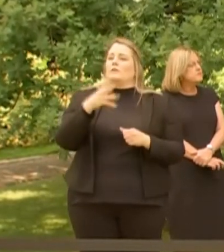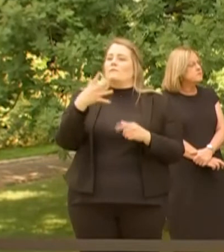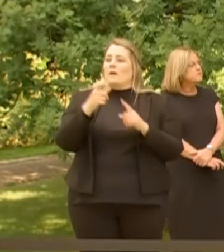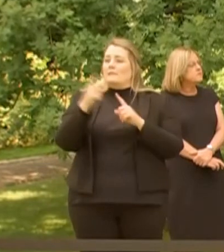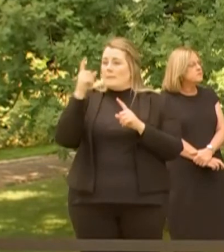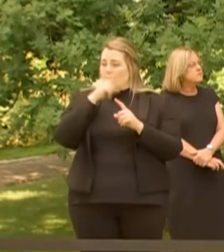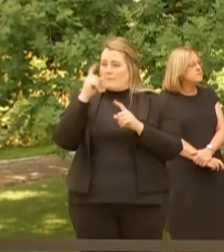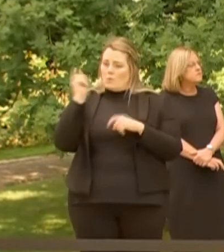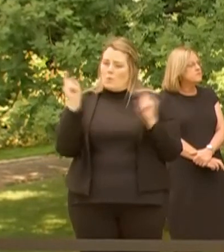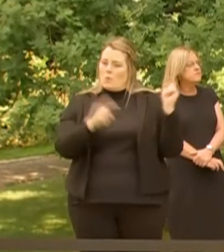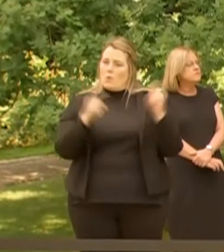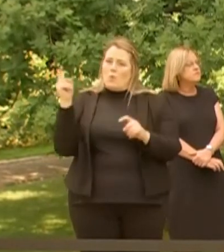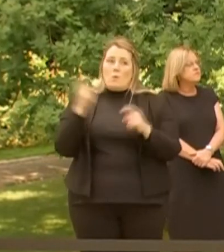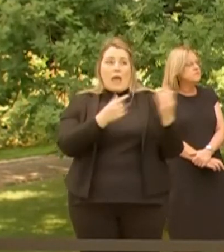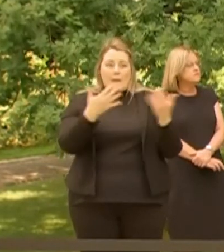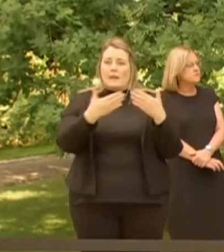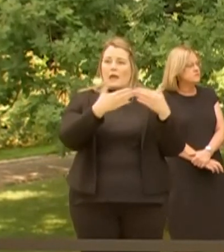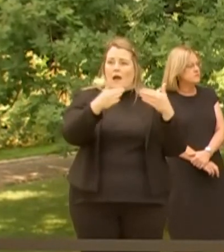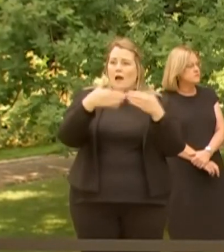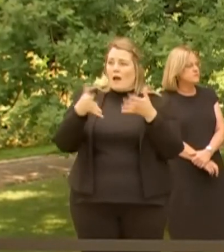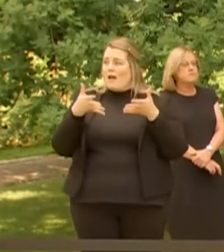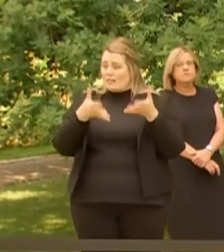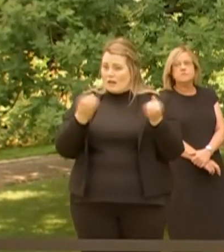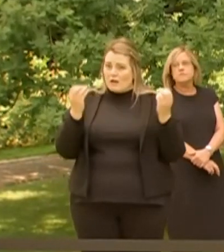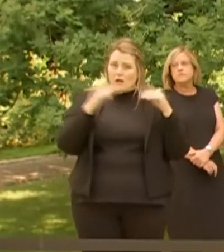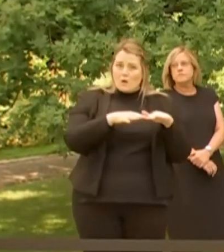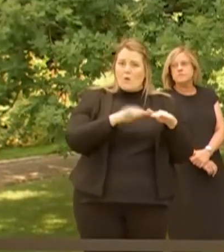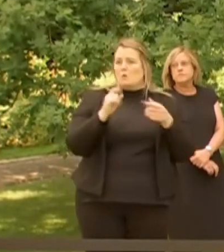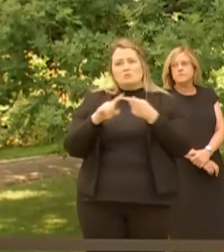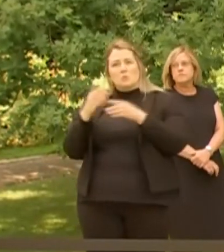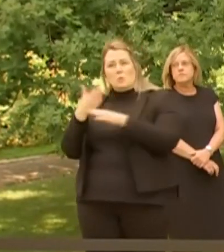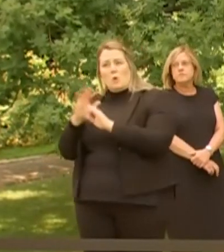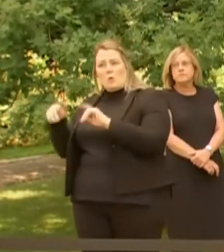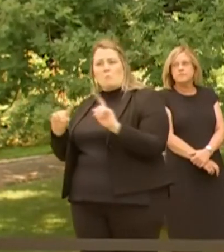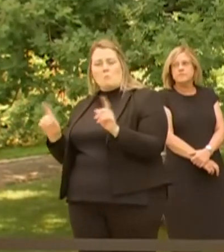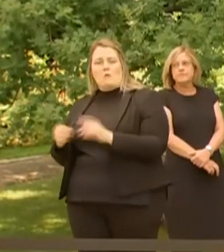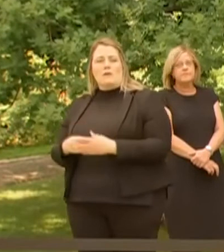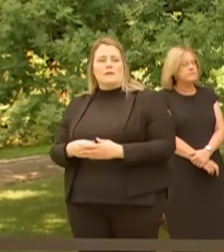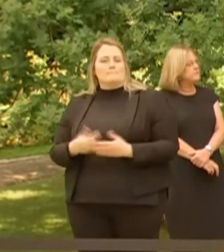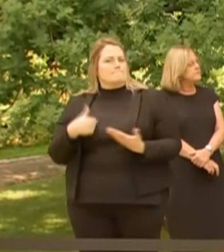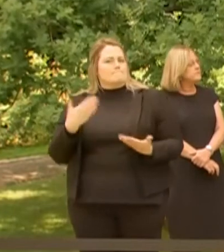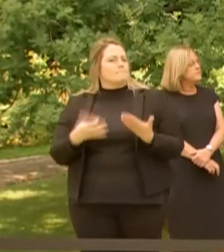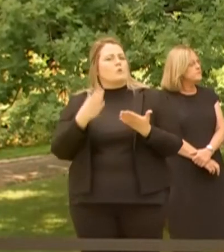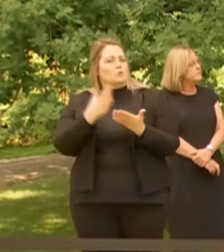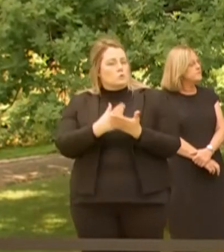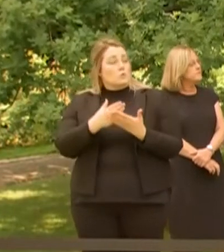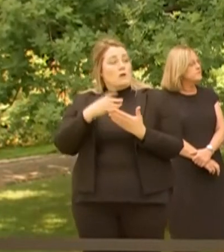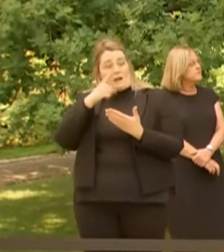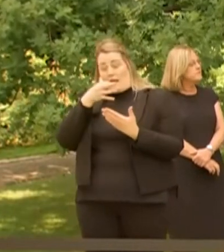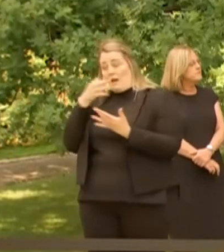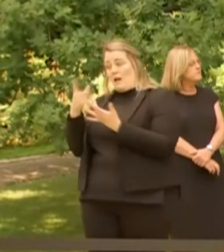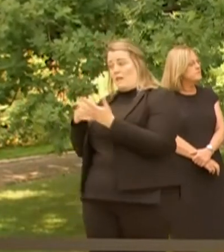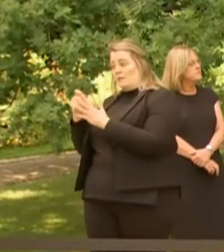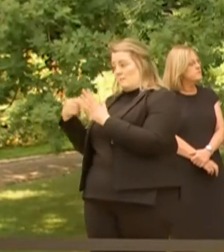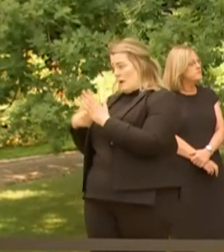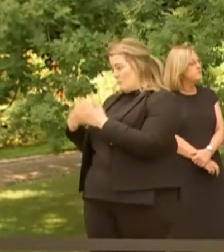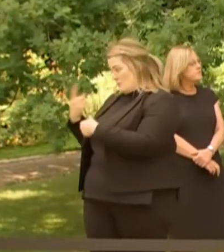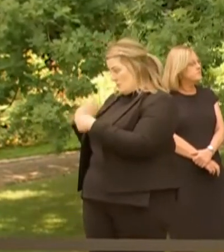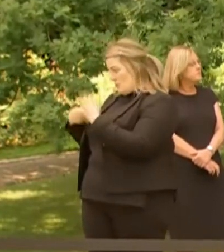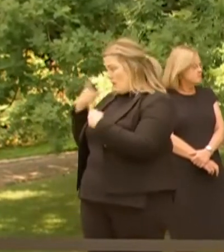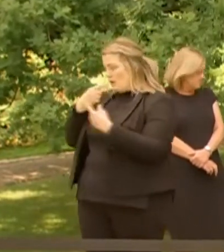I'm not sure, but if we can get you any data out of Jobs or another agency, we'll be more than happy to try and do that. Certainly, it